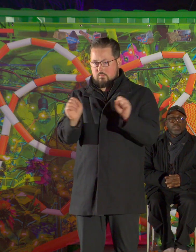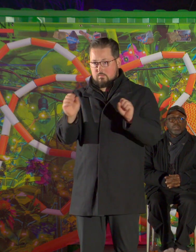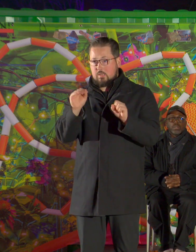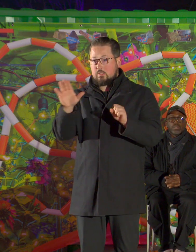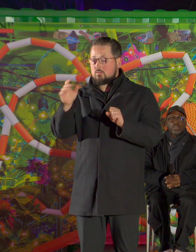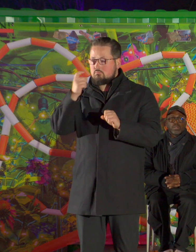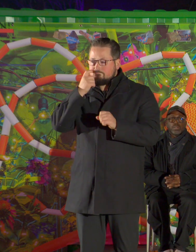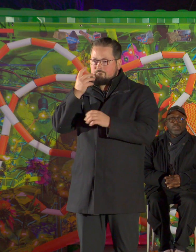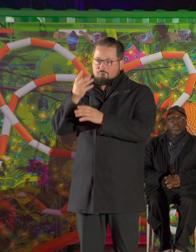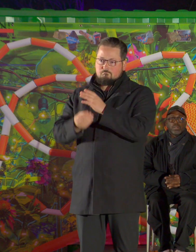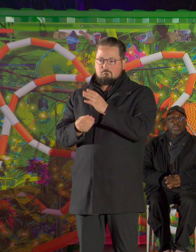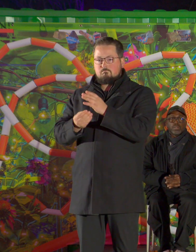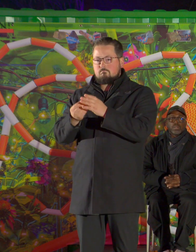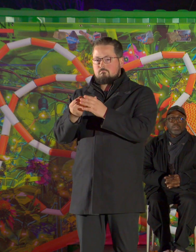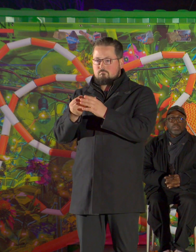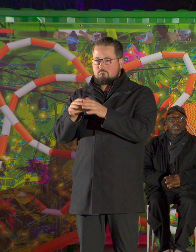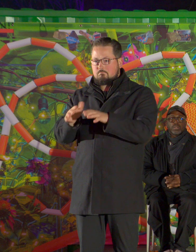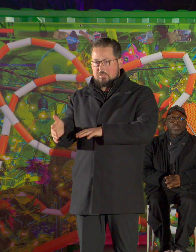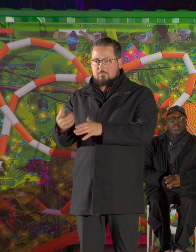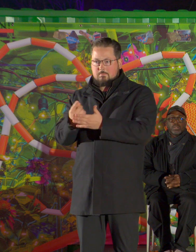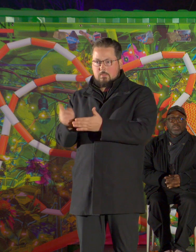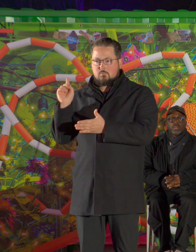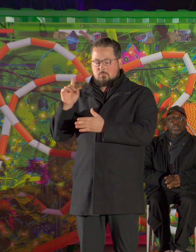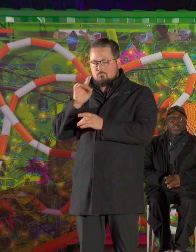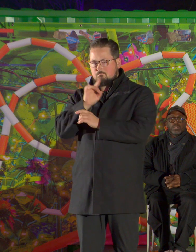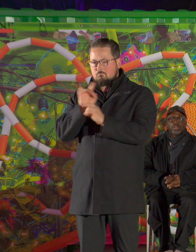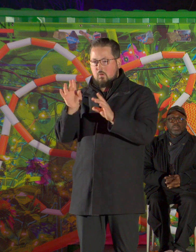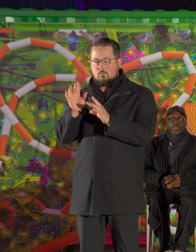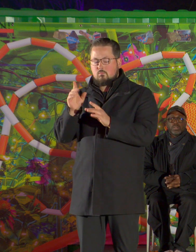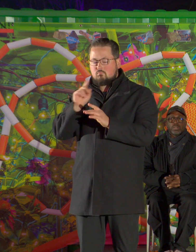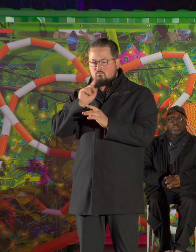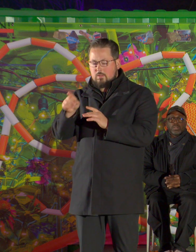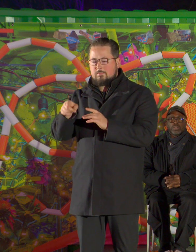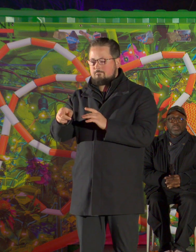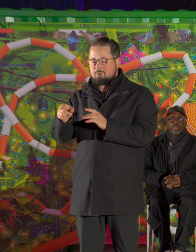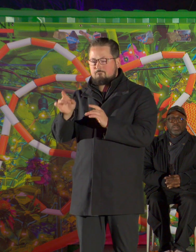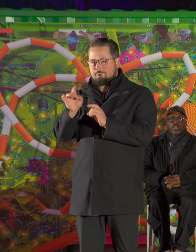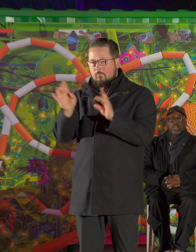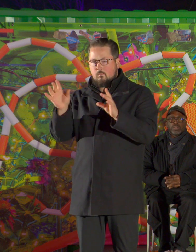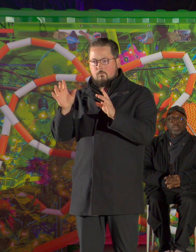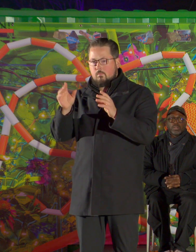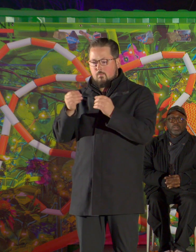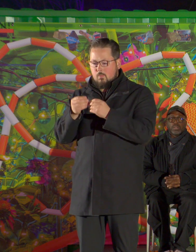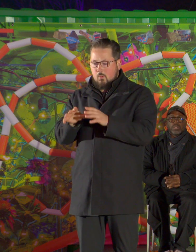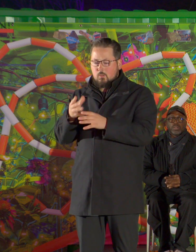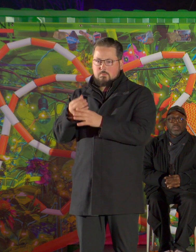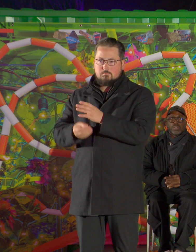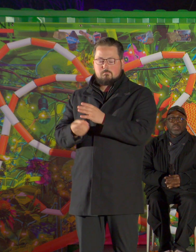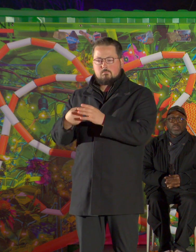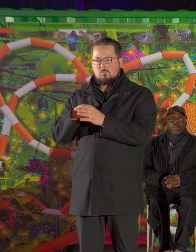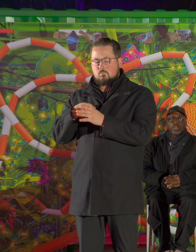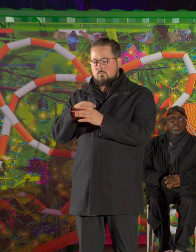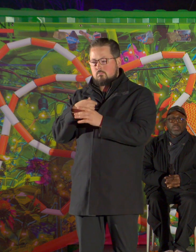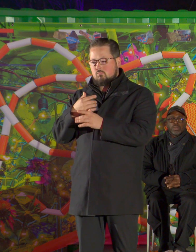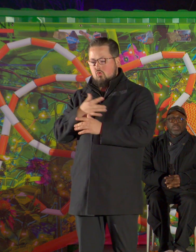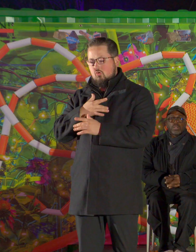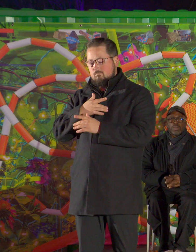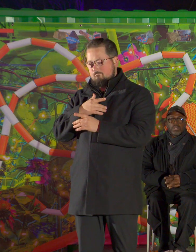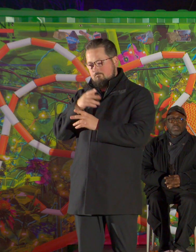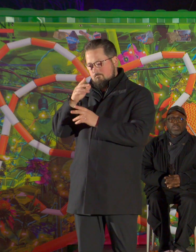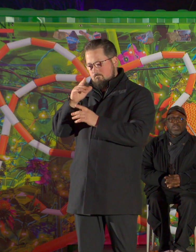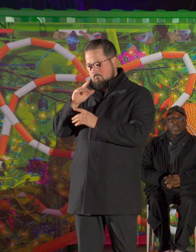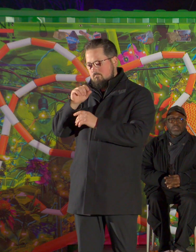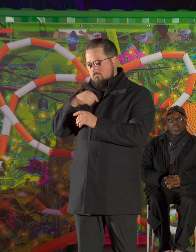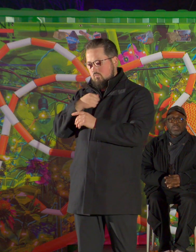sudden death last week was terrible. It was a tremendous loss. Our hearts go out to his loved ones and to the entire